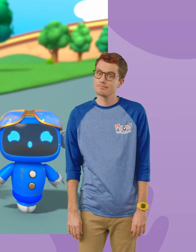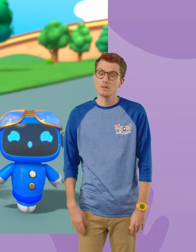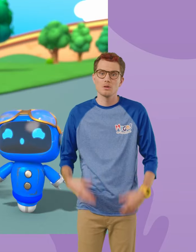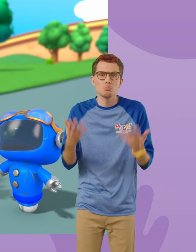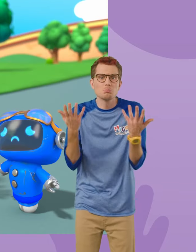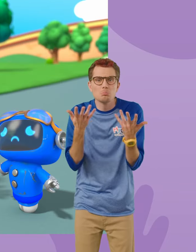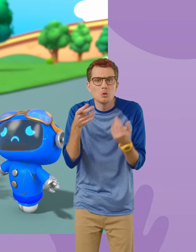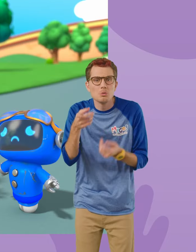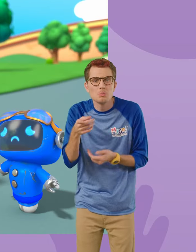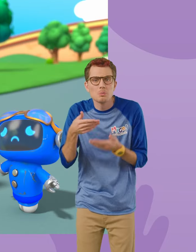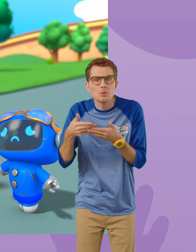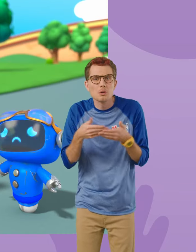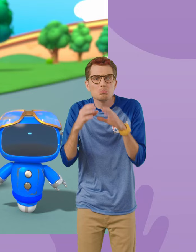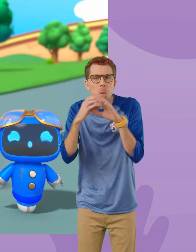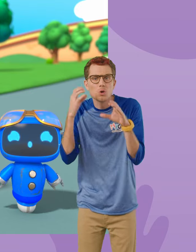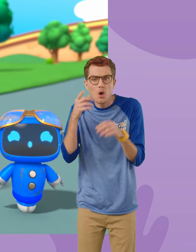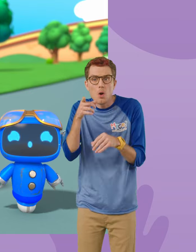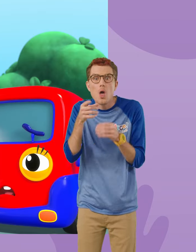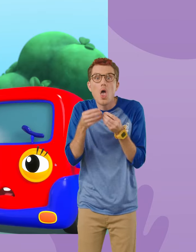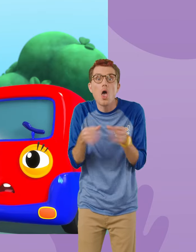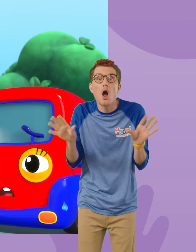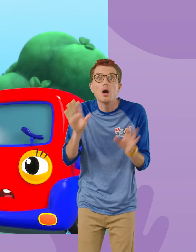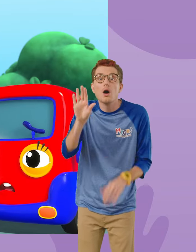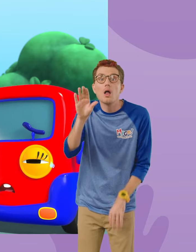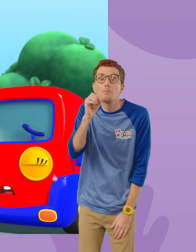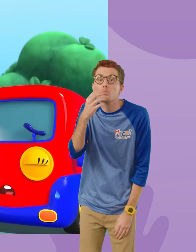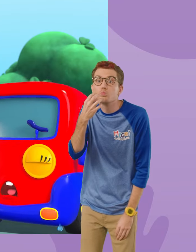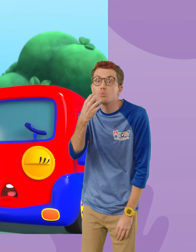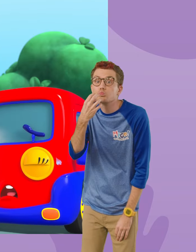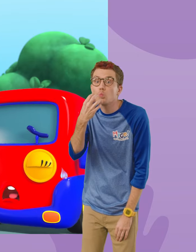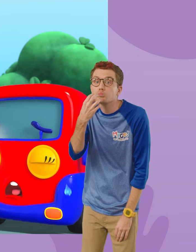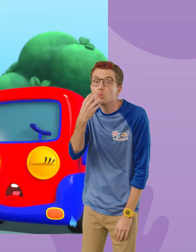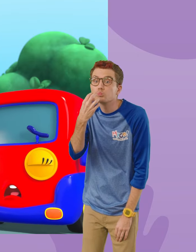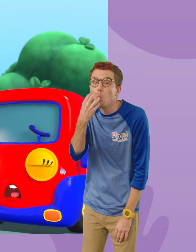What's that, Baby Truck? You've lost your dummy.